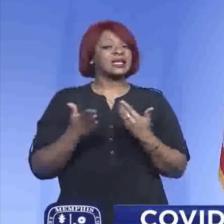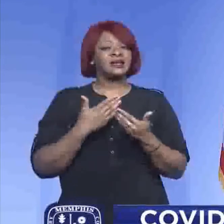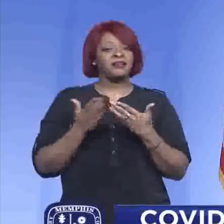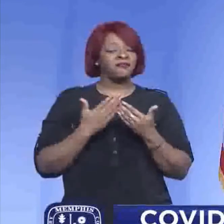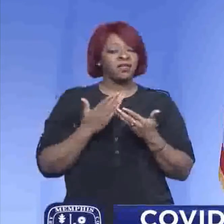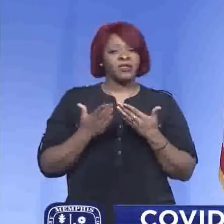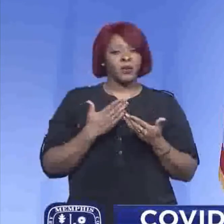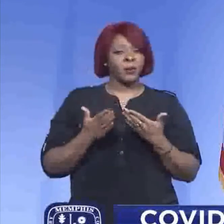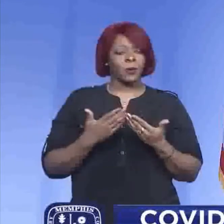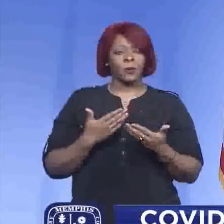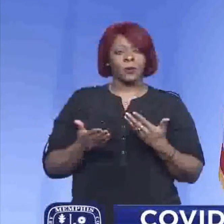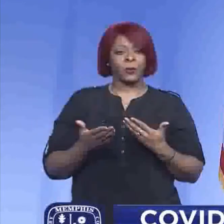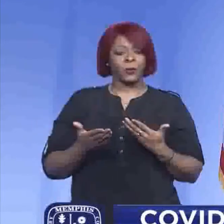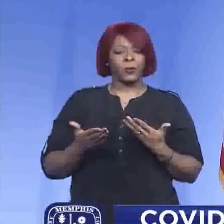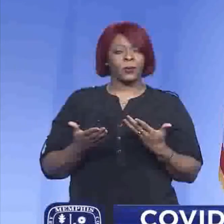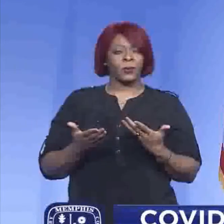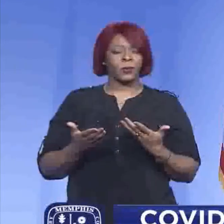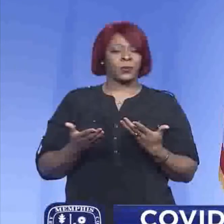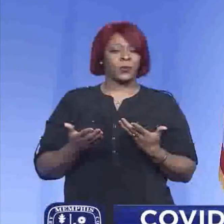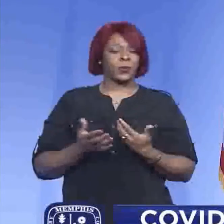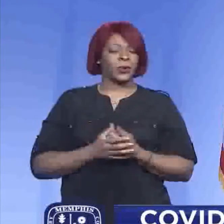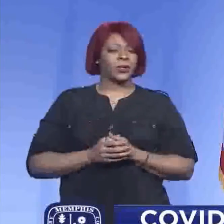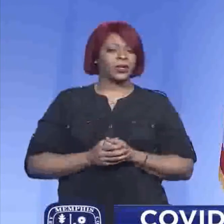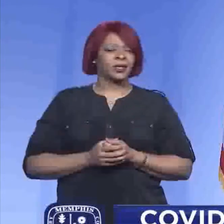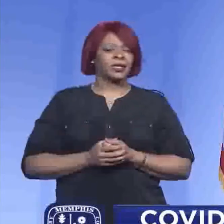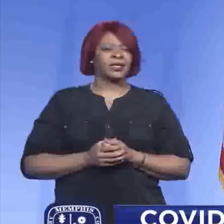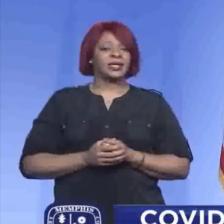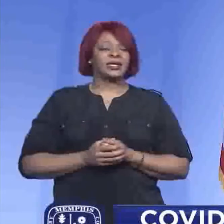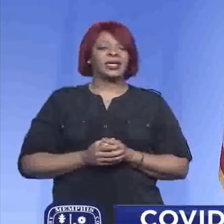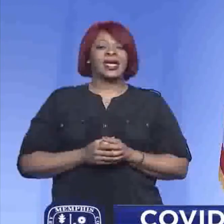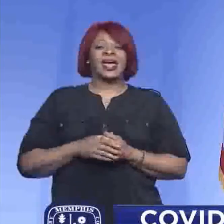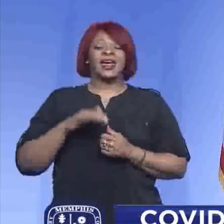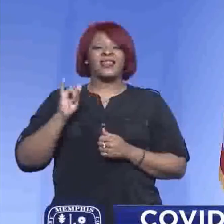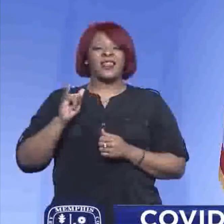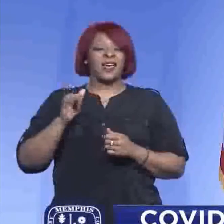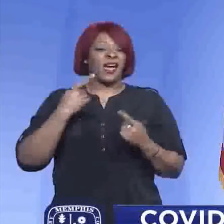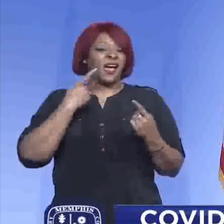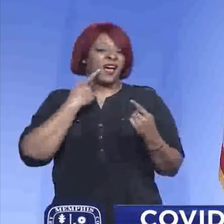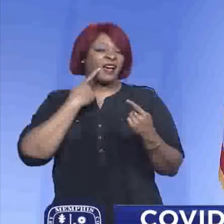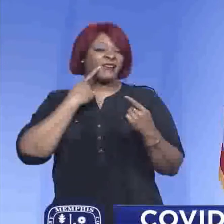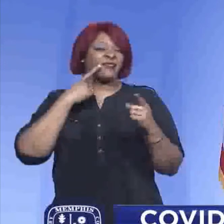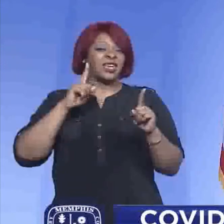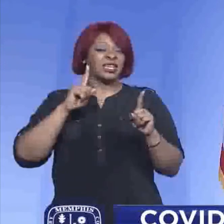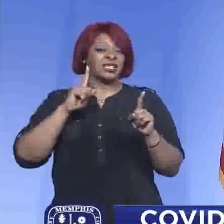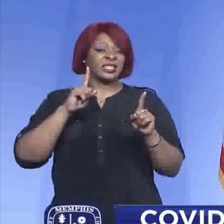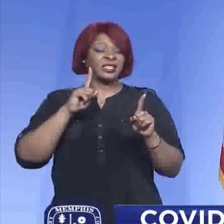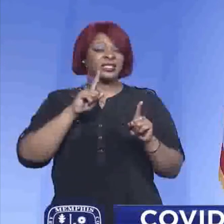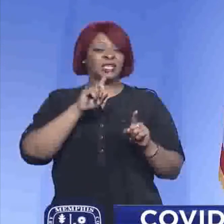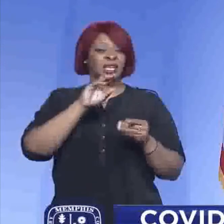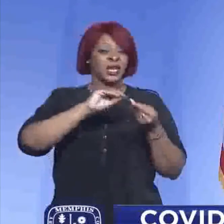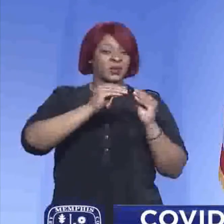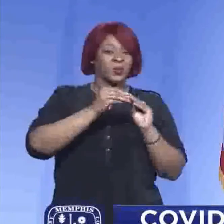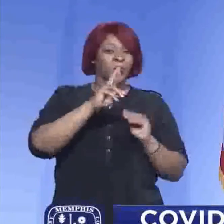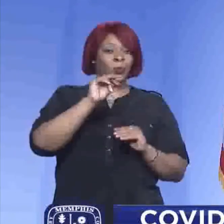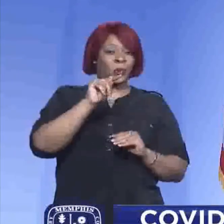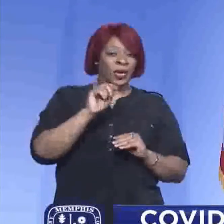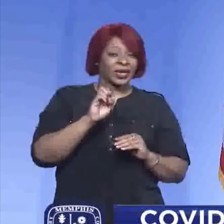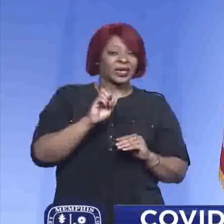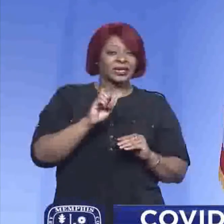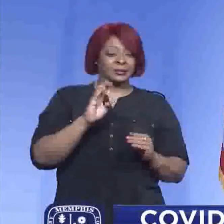though the efficacy is less than that of